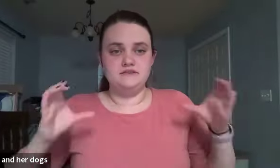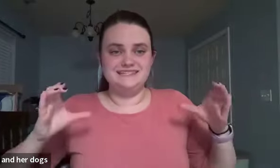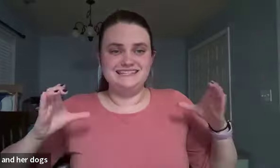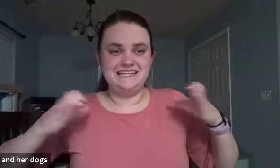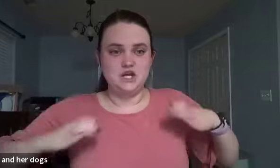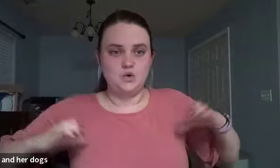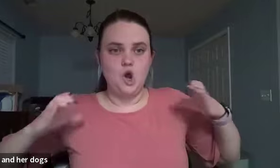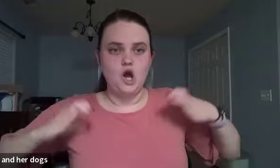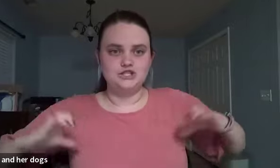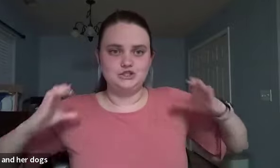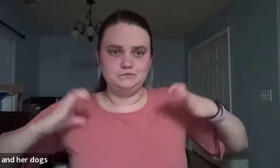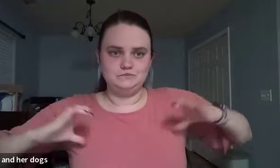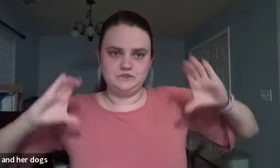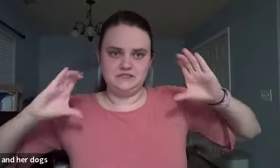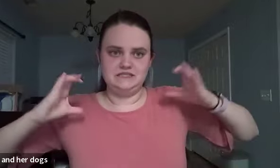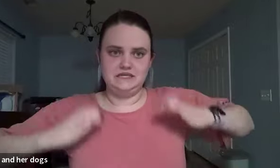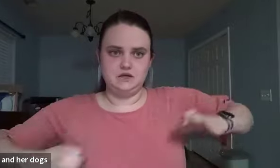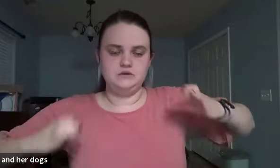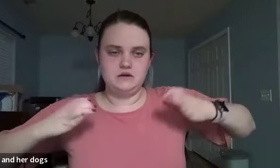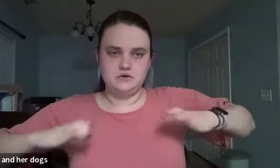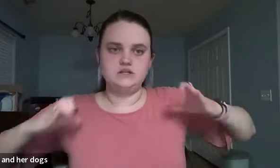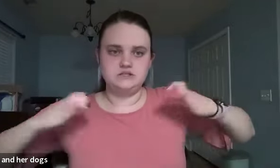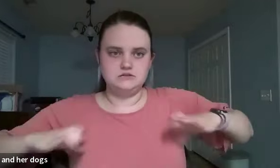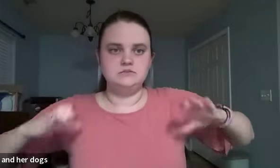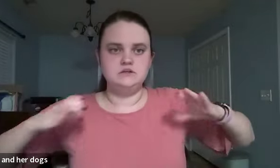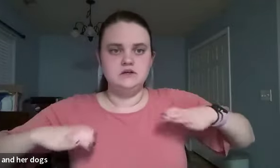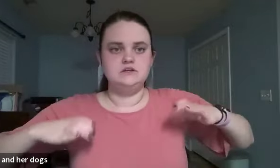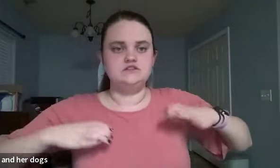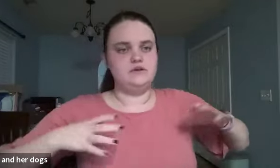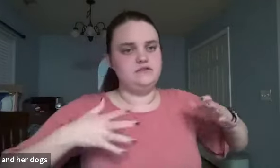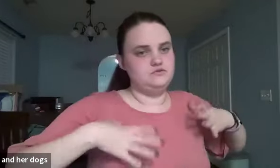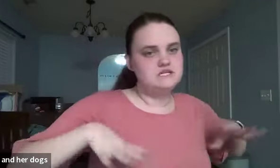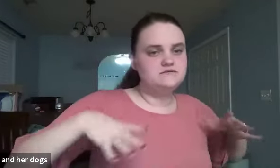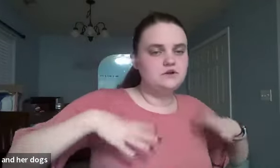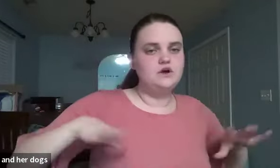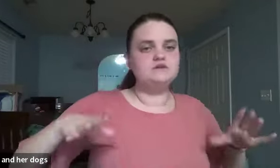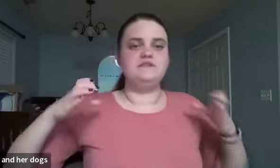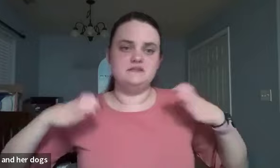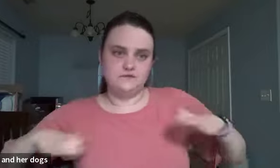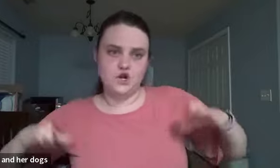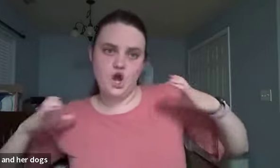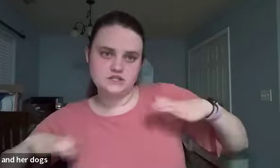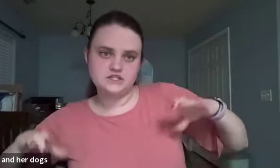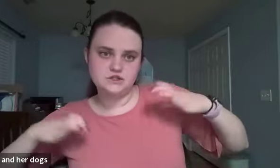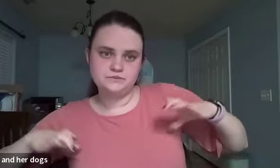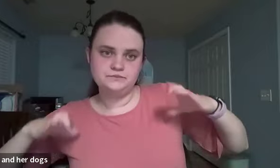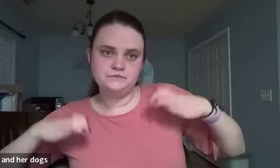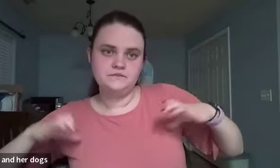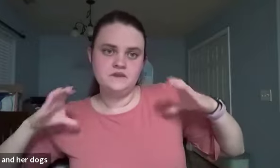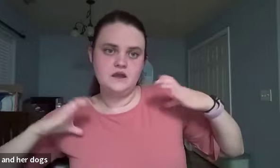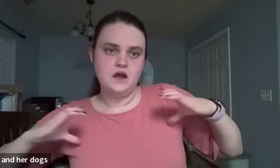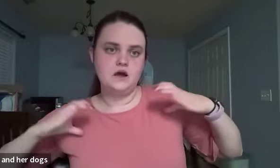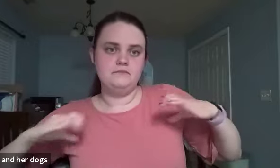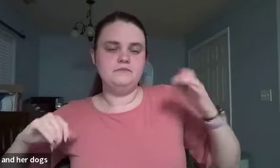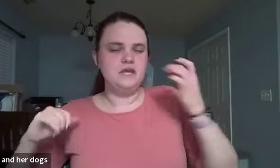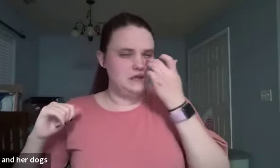the C and go costume with the C and go down costume. So like they'll do this for clothes and then this for costume.